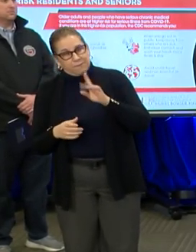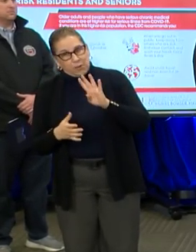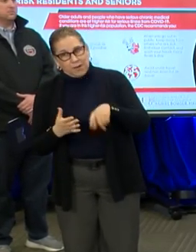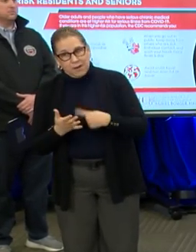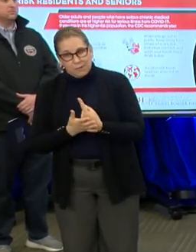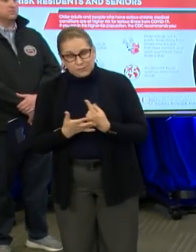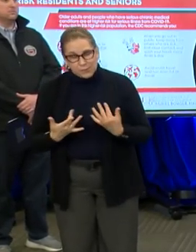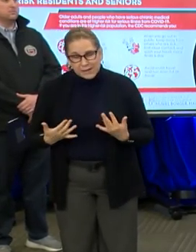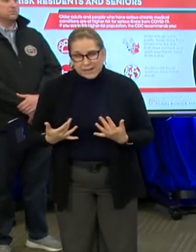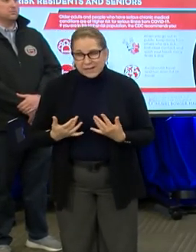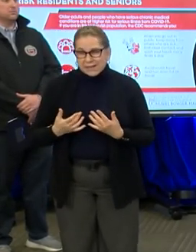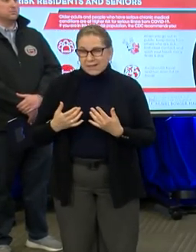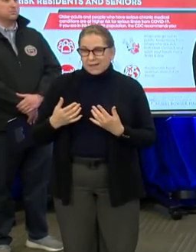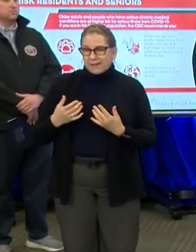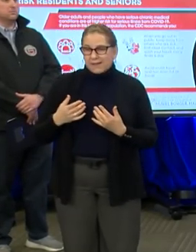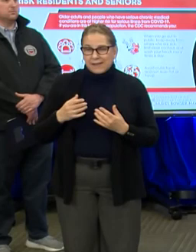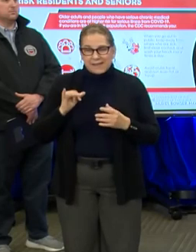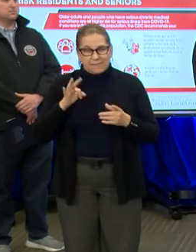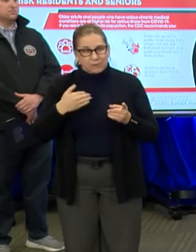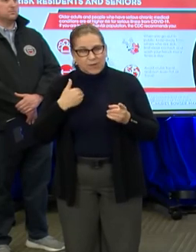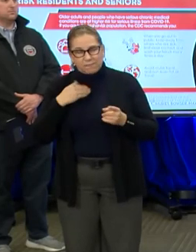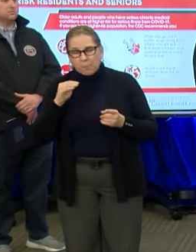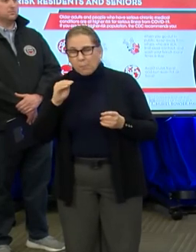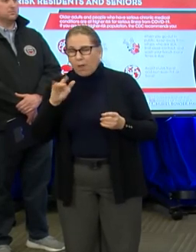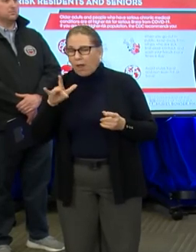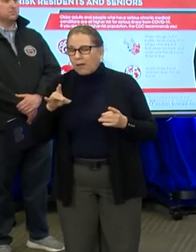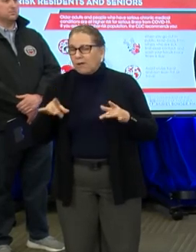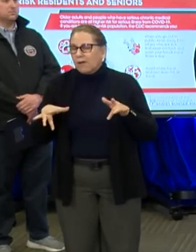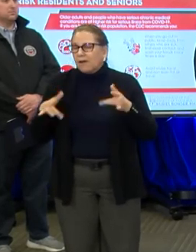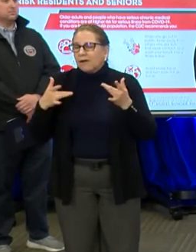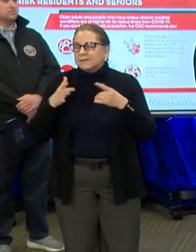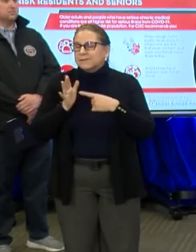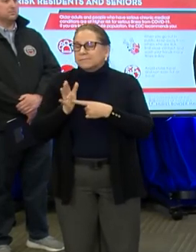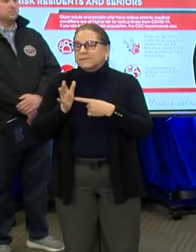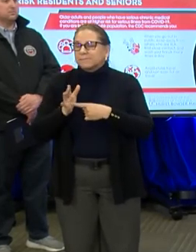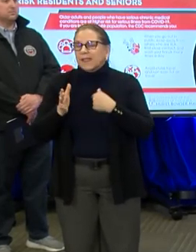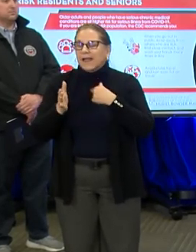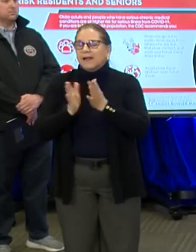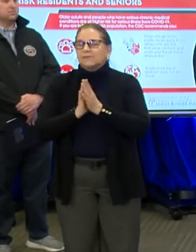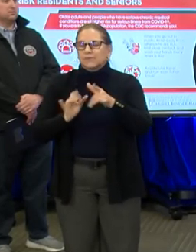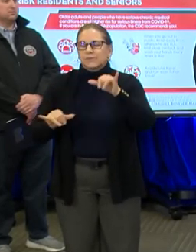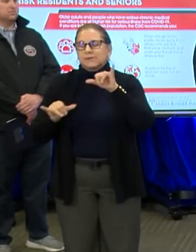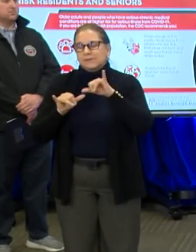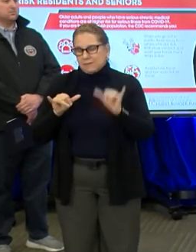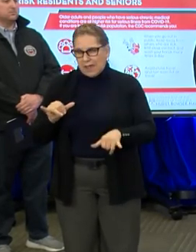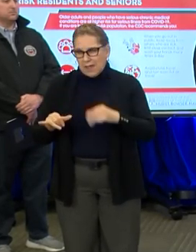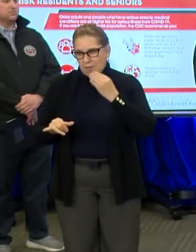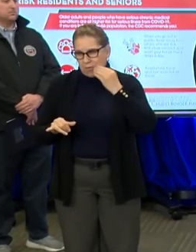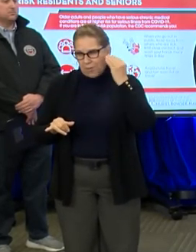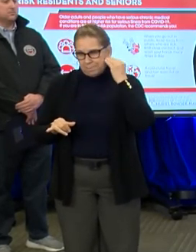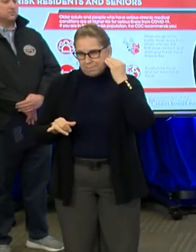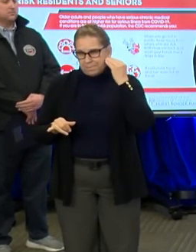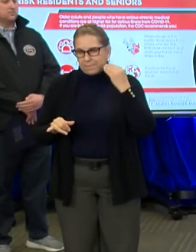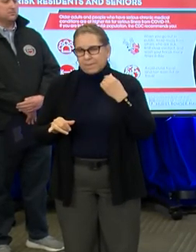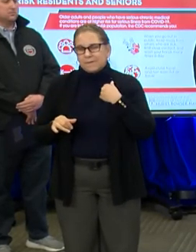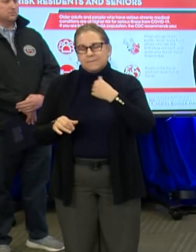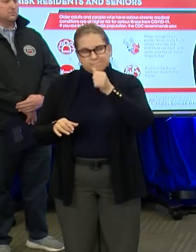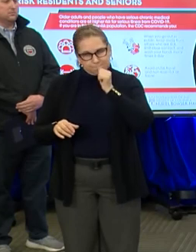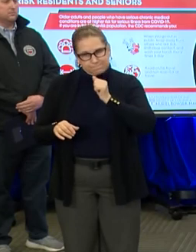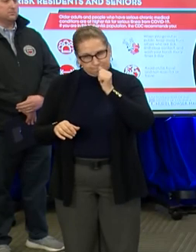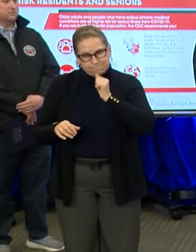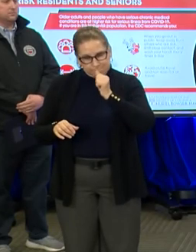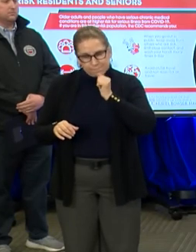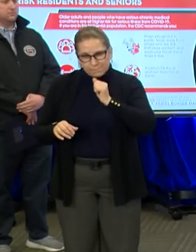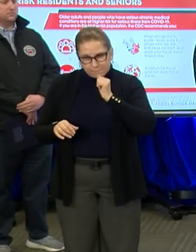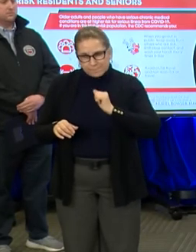home, we are asking for your patience during that period of time. It's very important for us to get timely results for